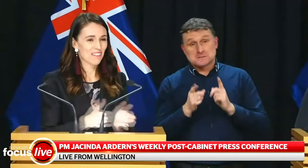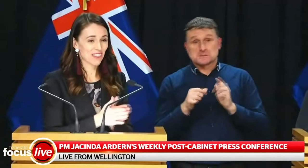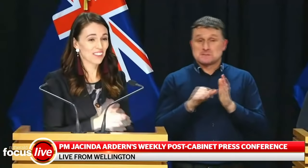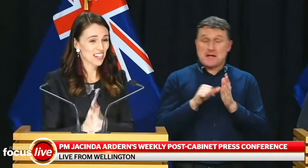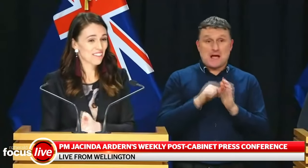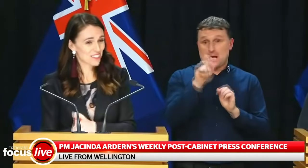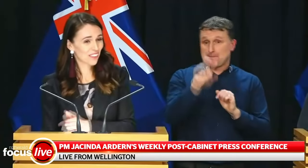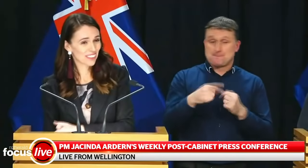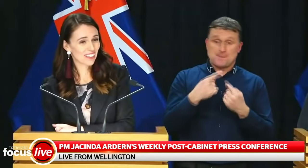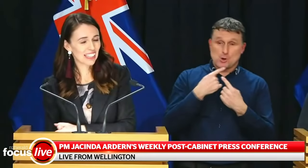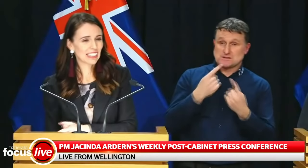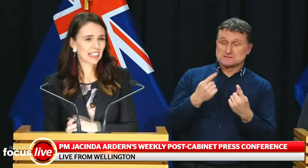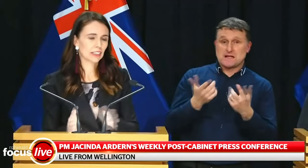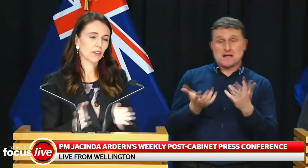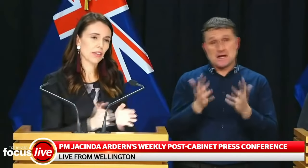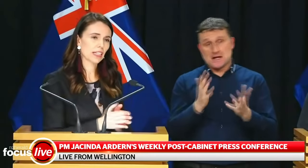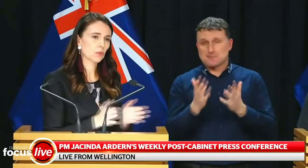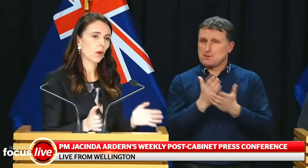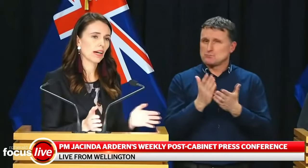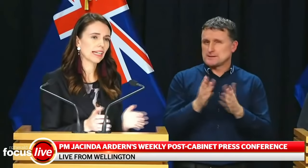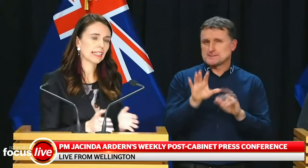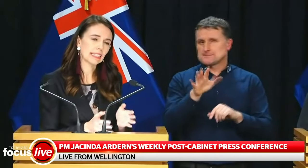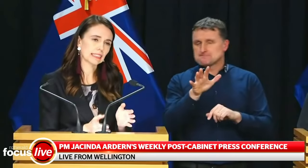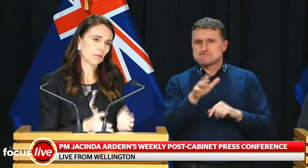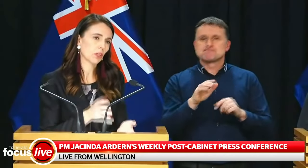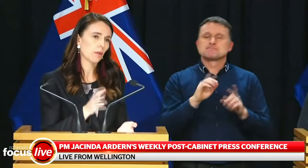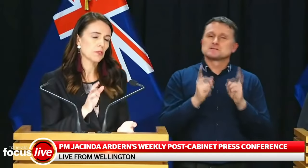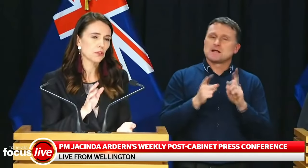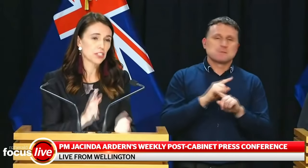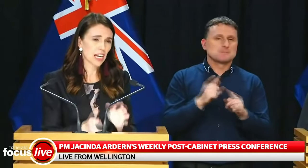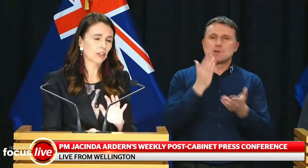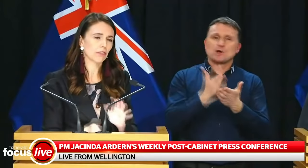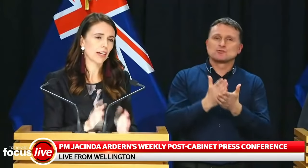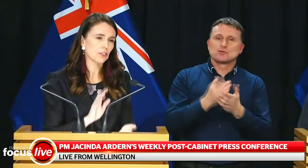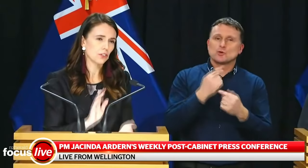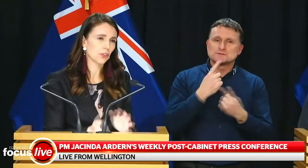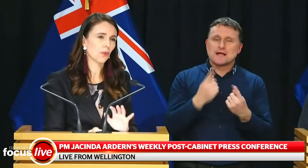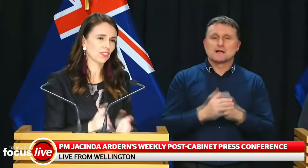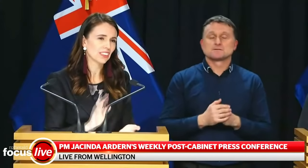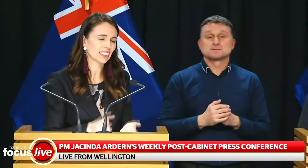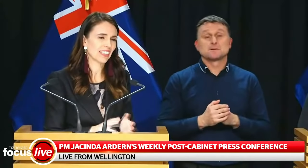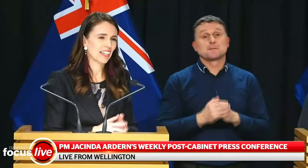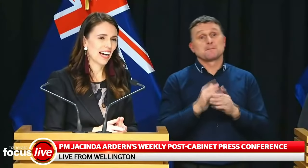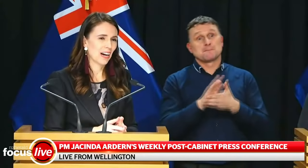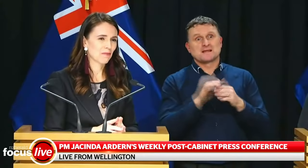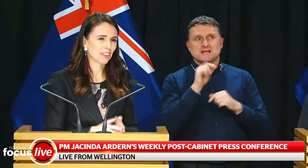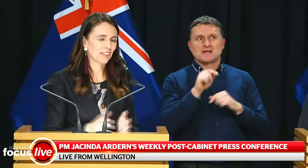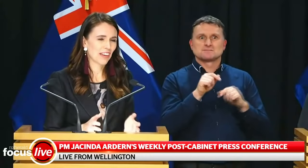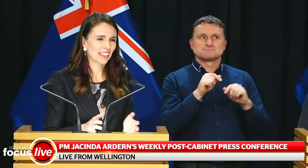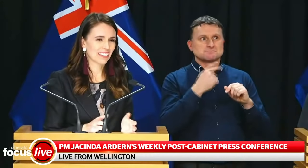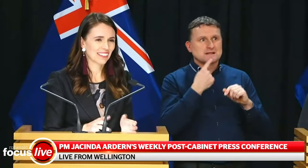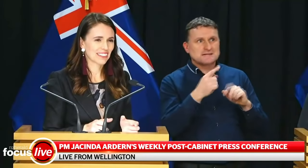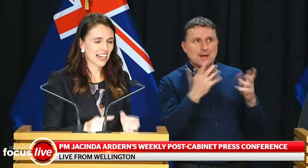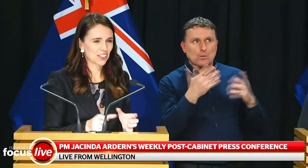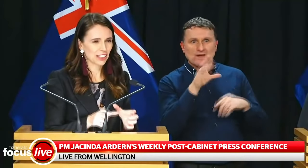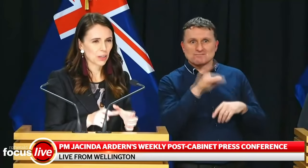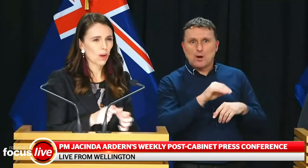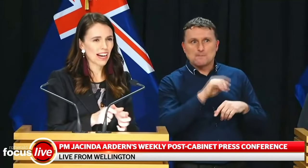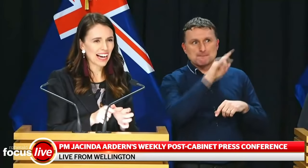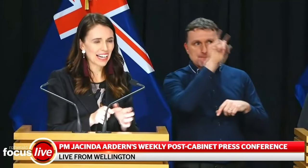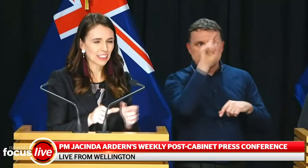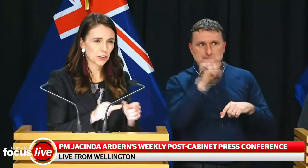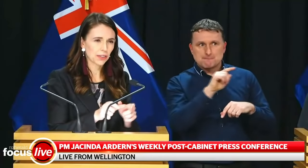as fail-safe as we would like. And so that's why, yes, sometimes you sacrifice nuance for the fact that it is